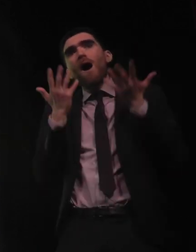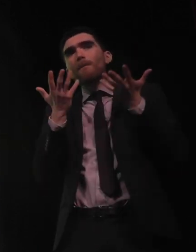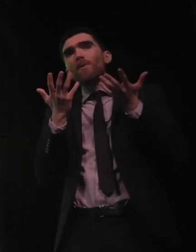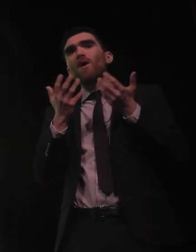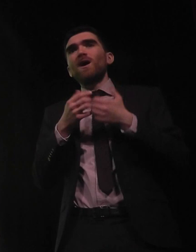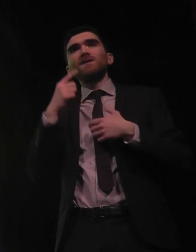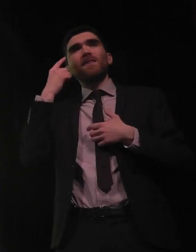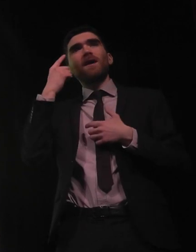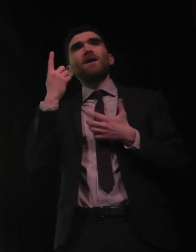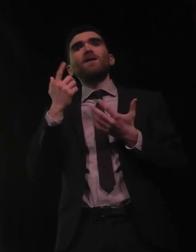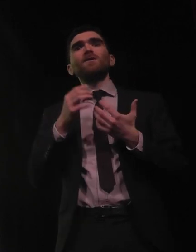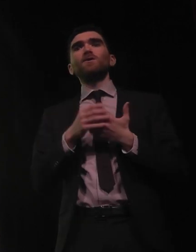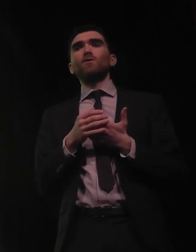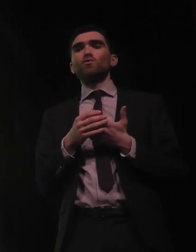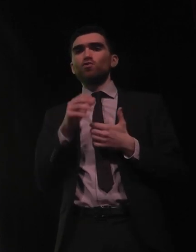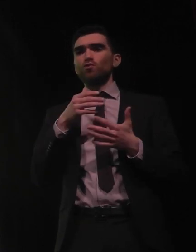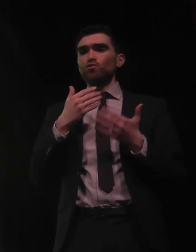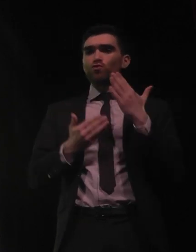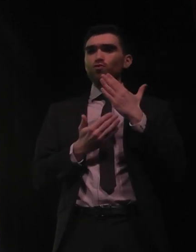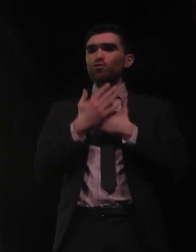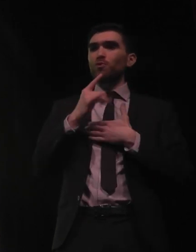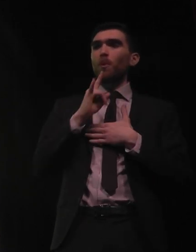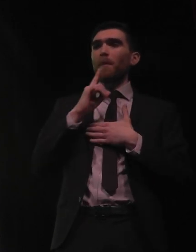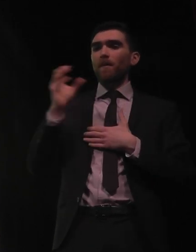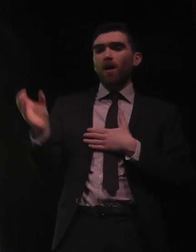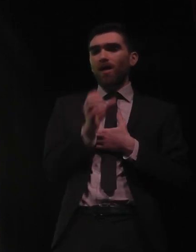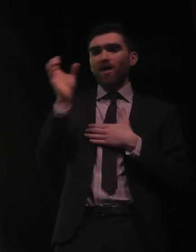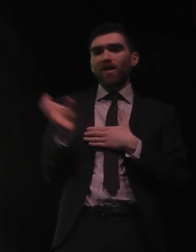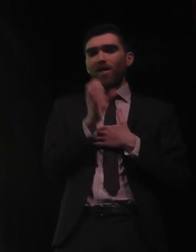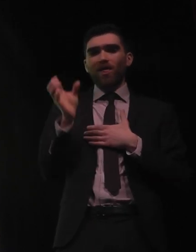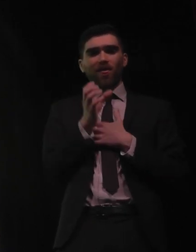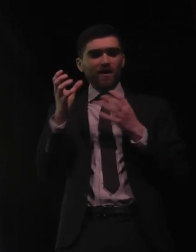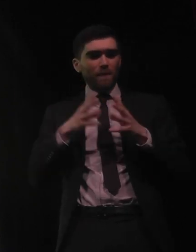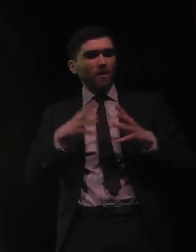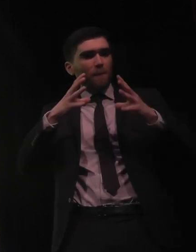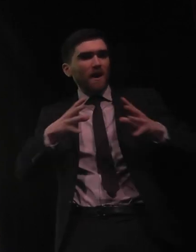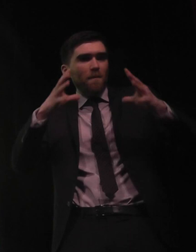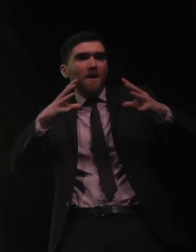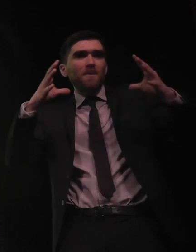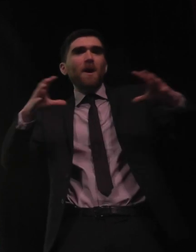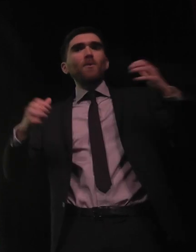wave of competent new people coming into the party and building it up with them.